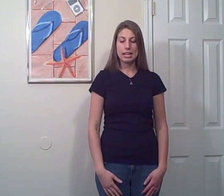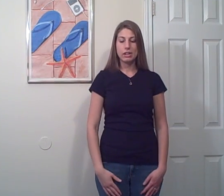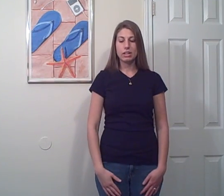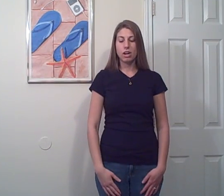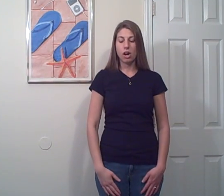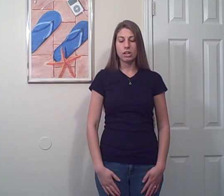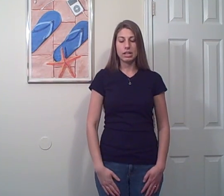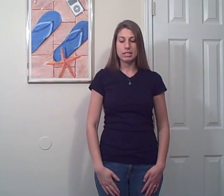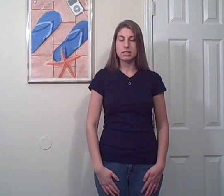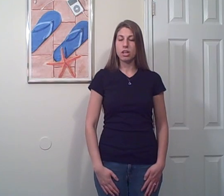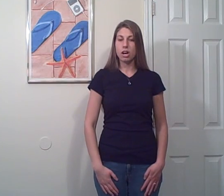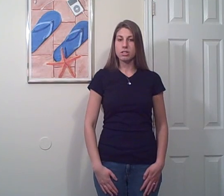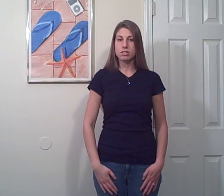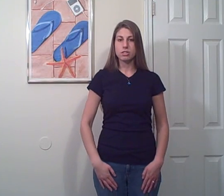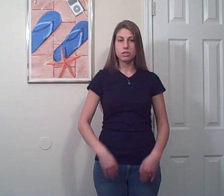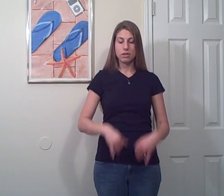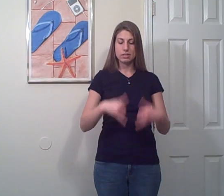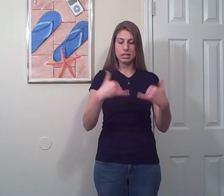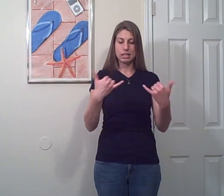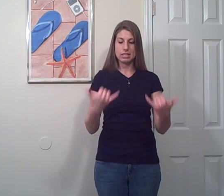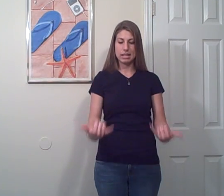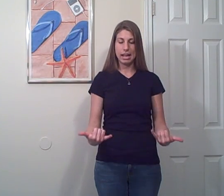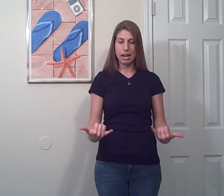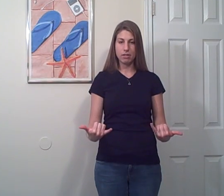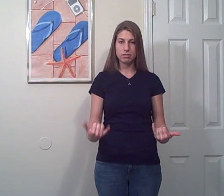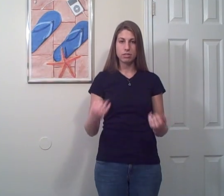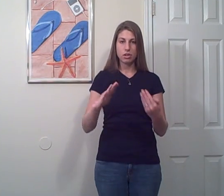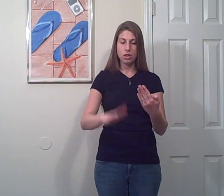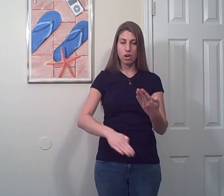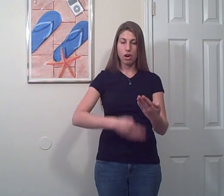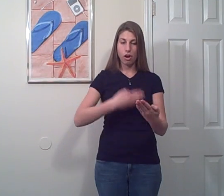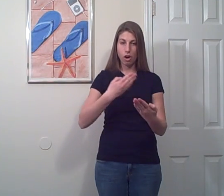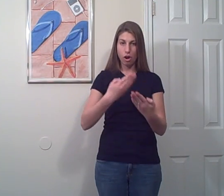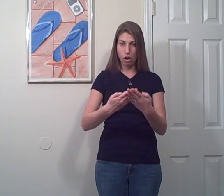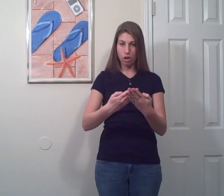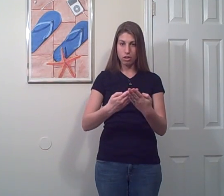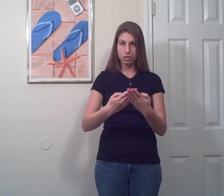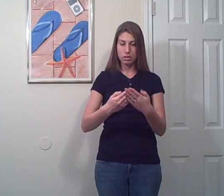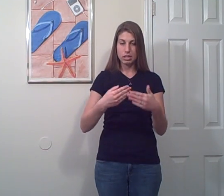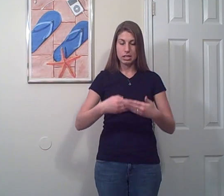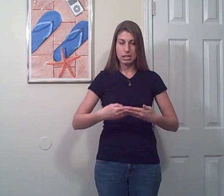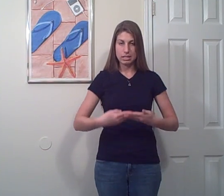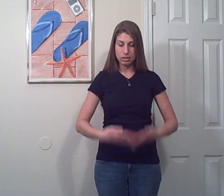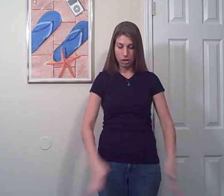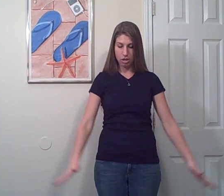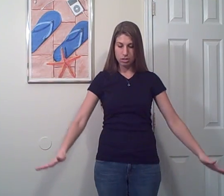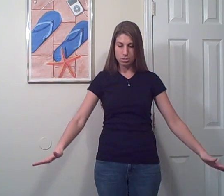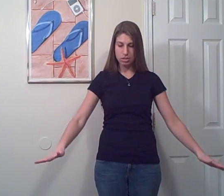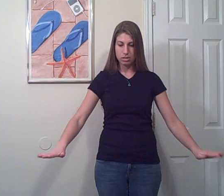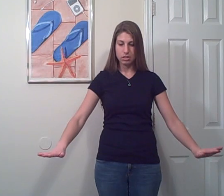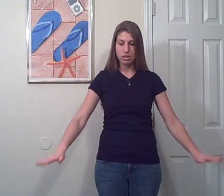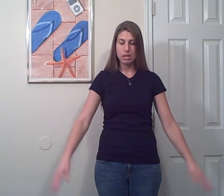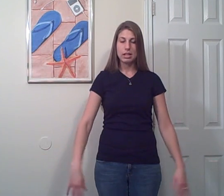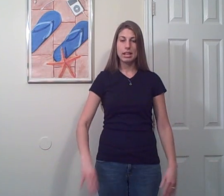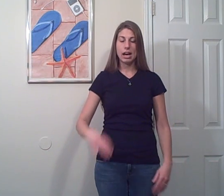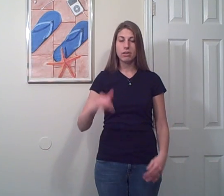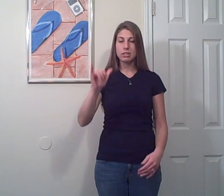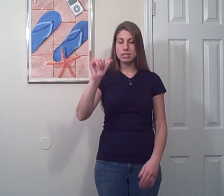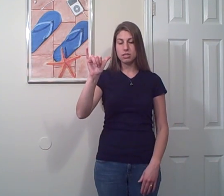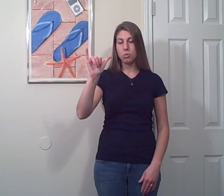count it all as lost. So I've signed that as now. All is lost. Now, this is a